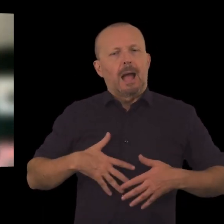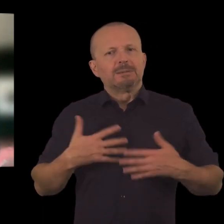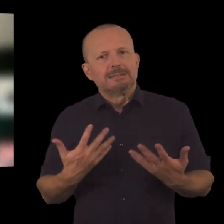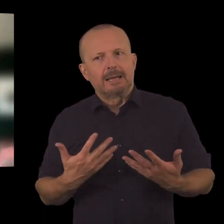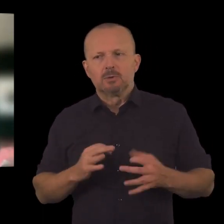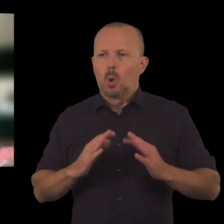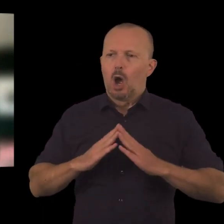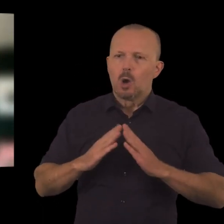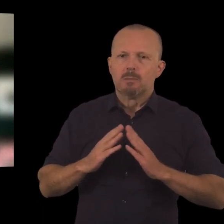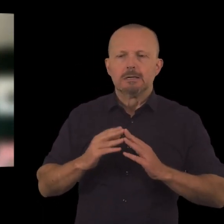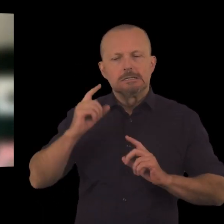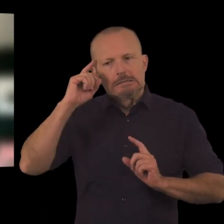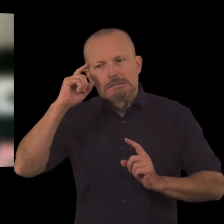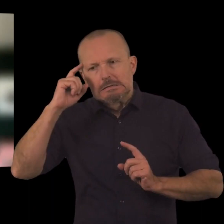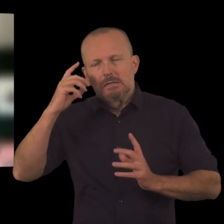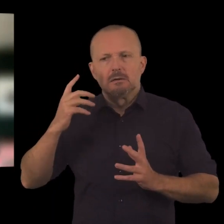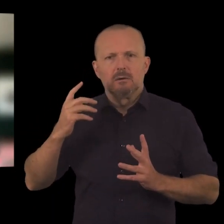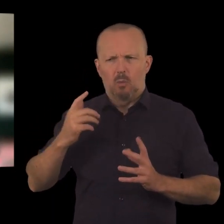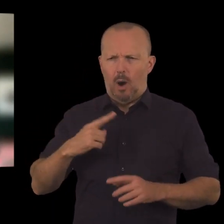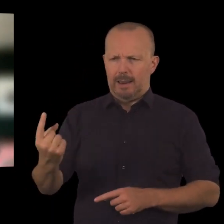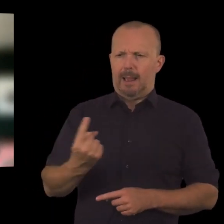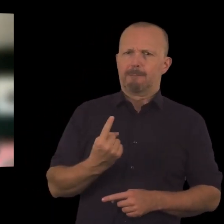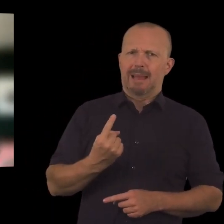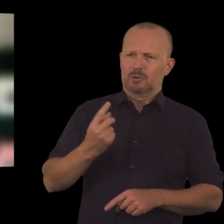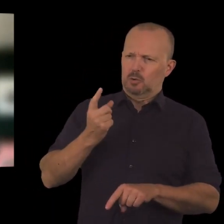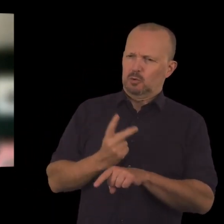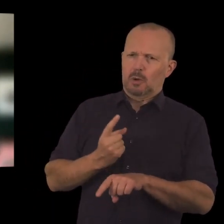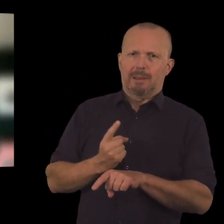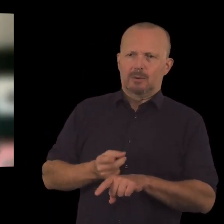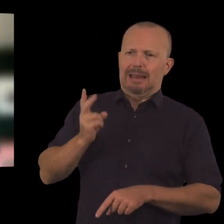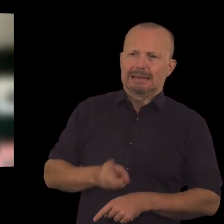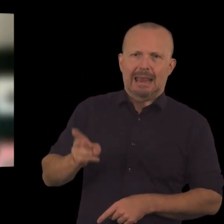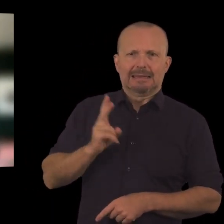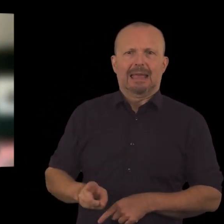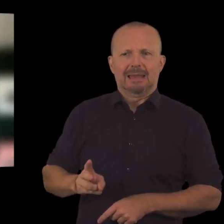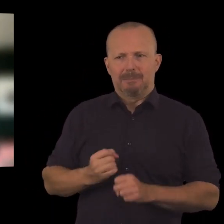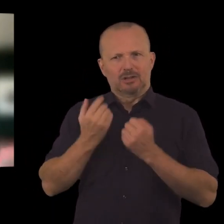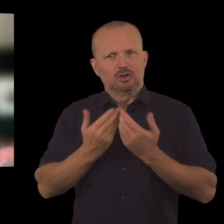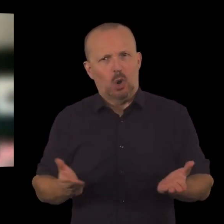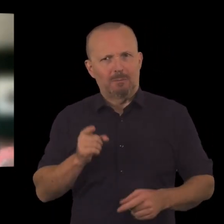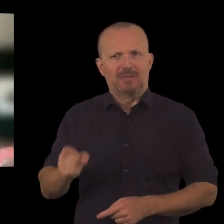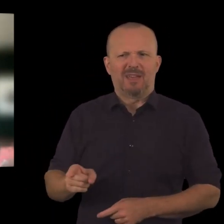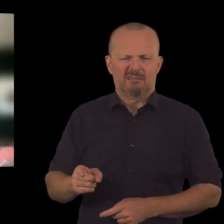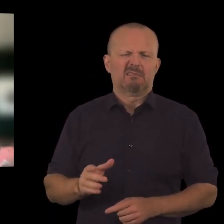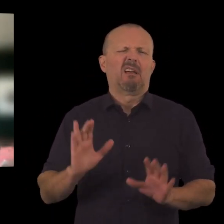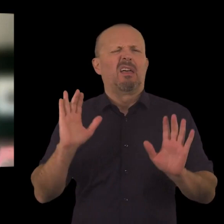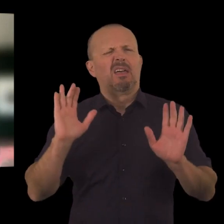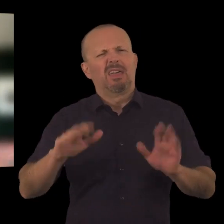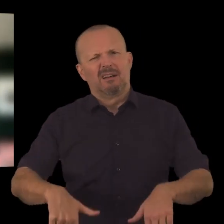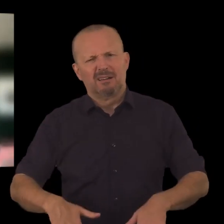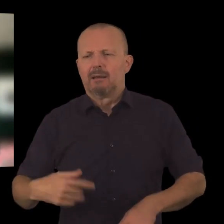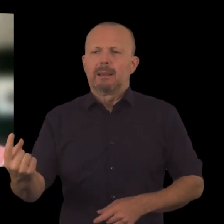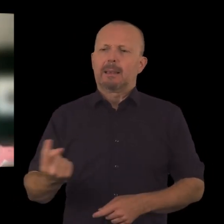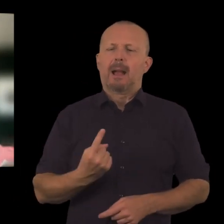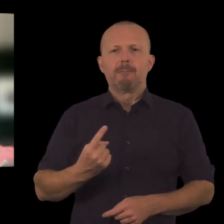homelessness. In fact, hardly ever have we made a show about being homeless. And largely that's because that's often